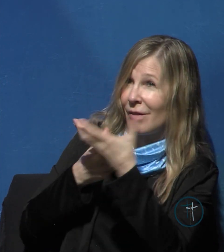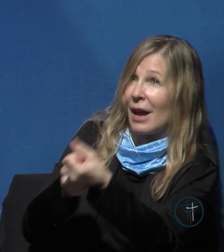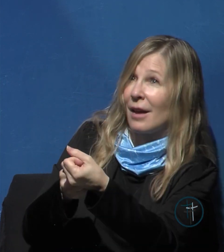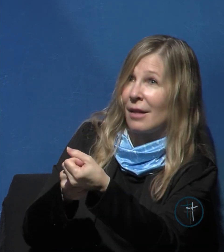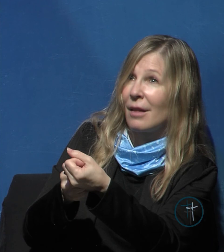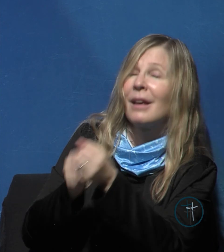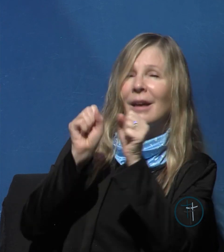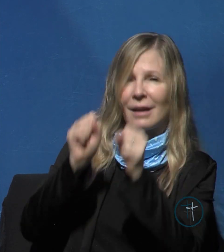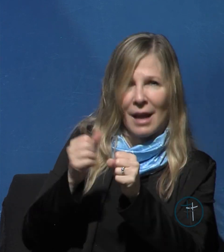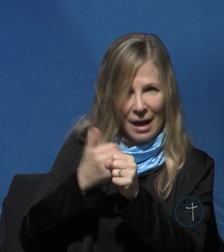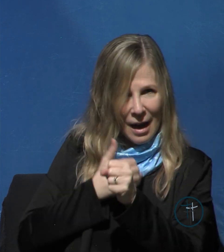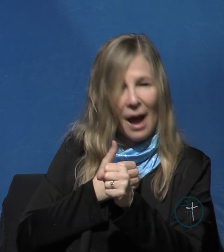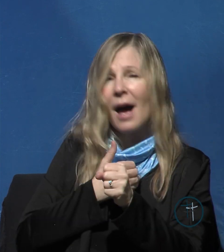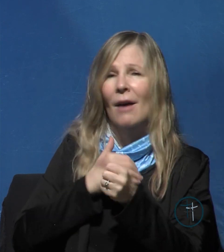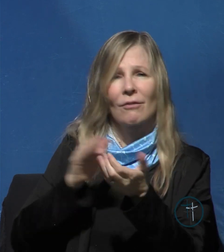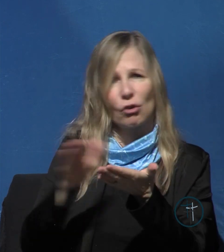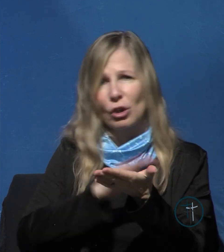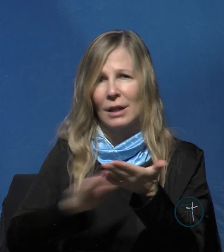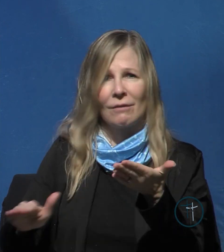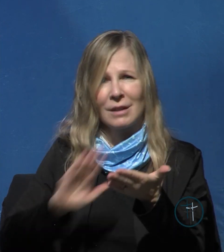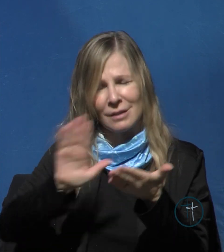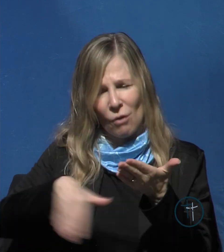can have forgiveness of sins.